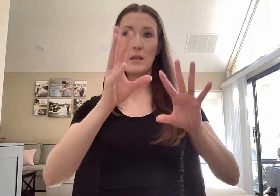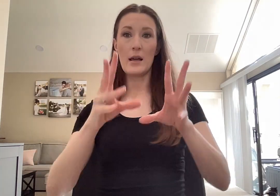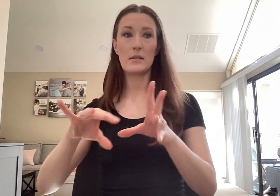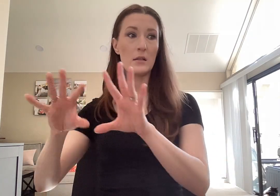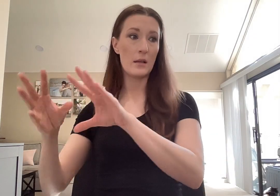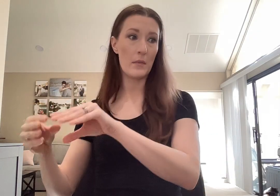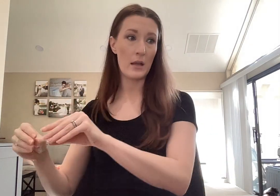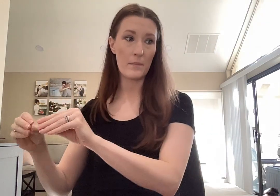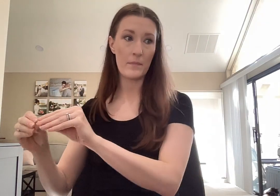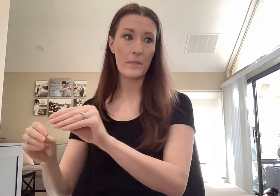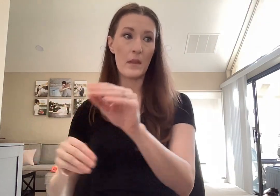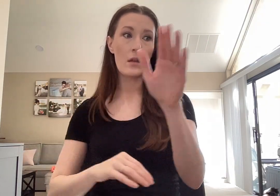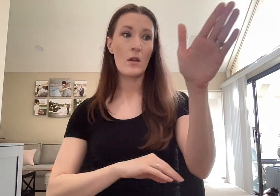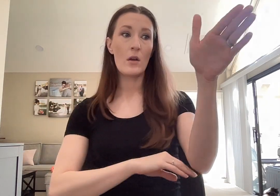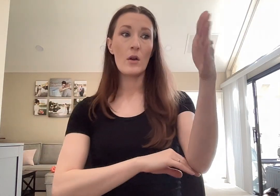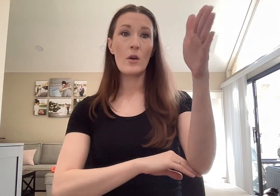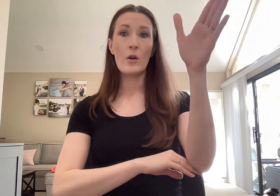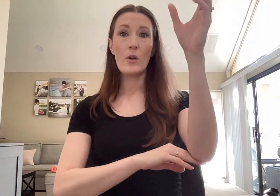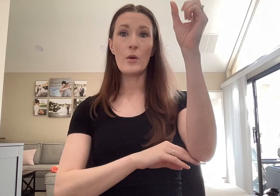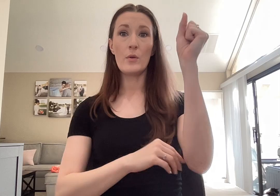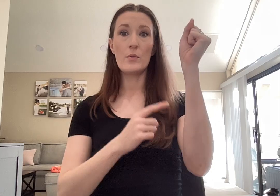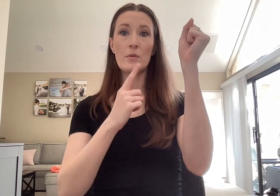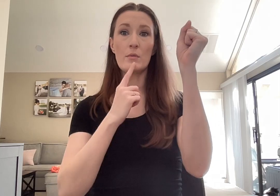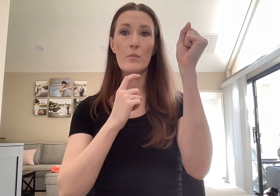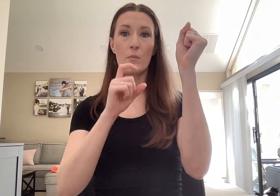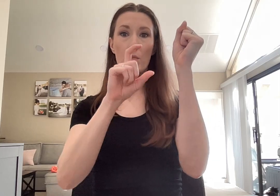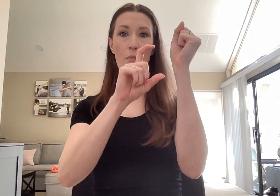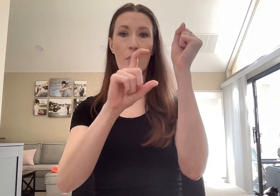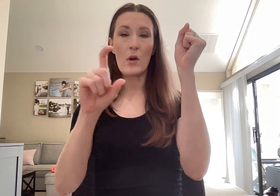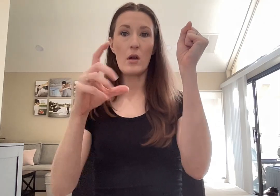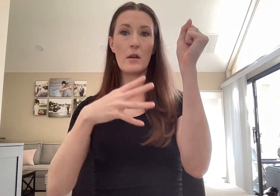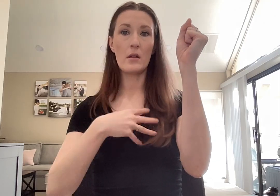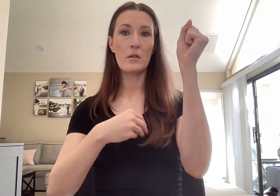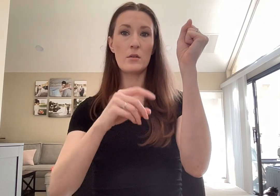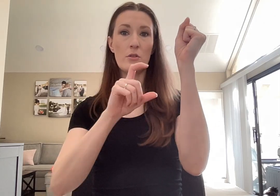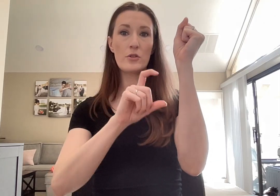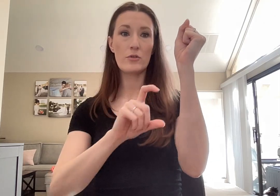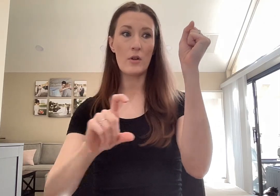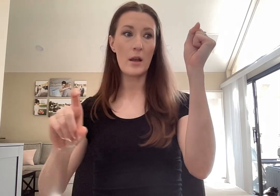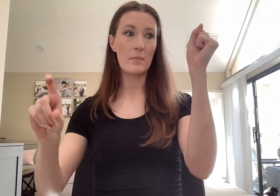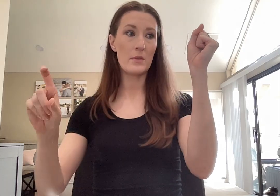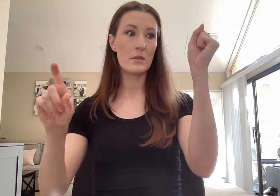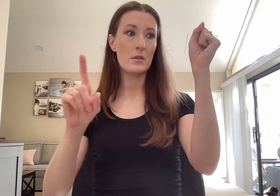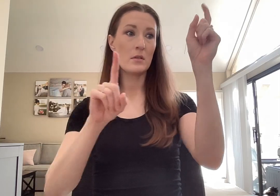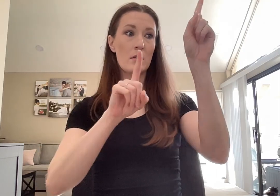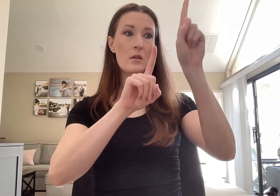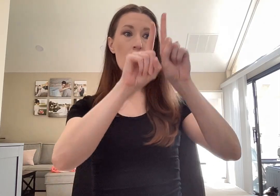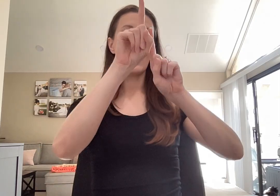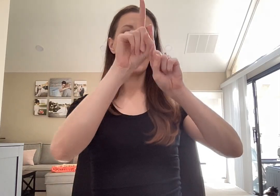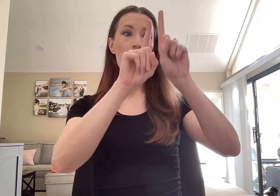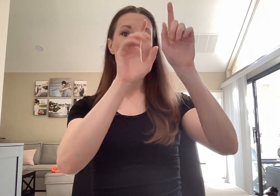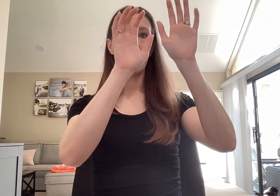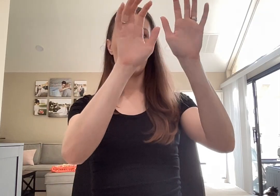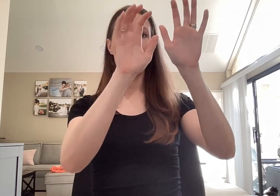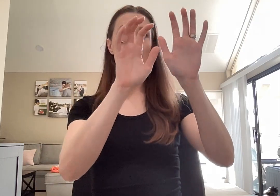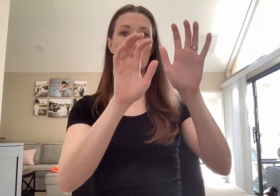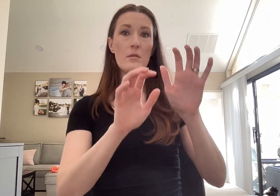last gleaming, whose broad stripes and